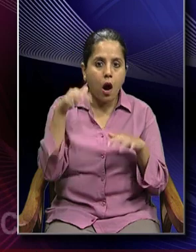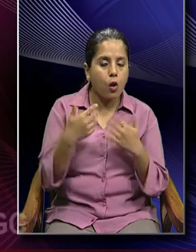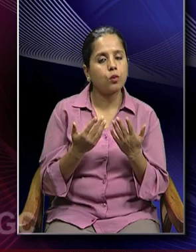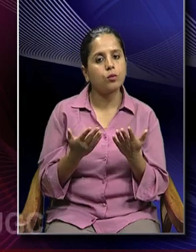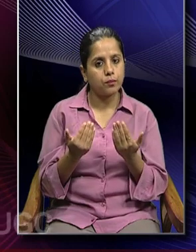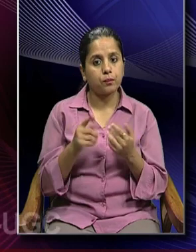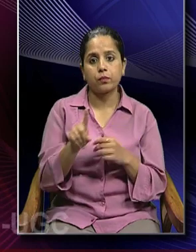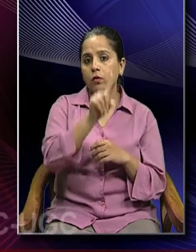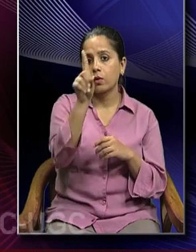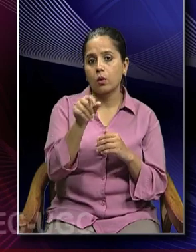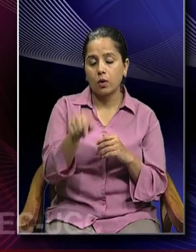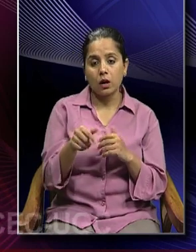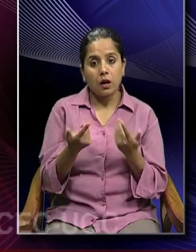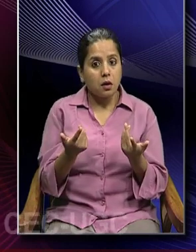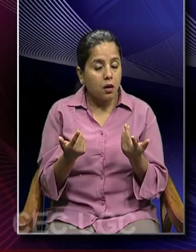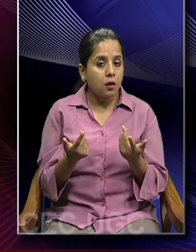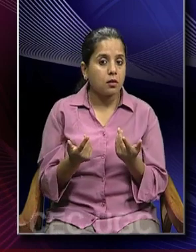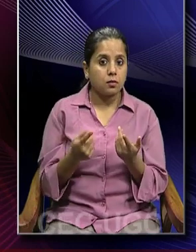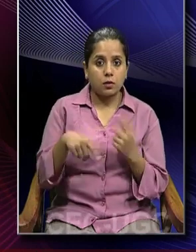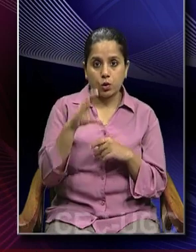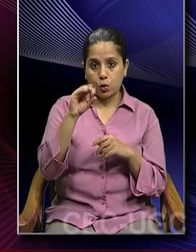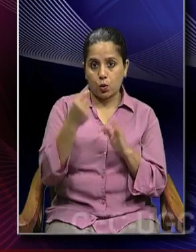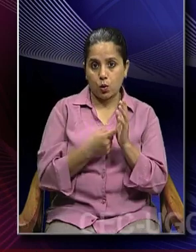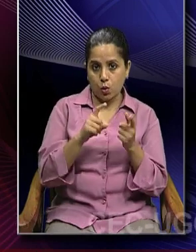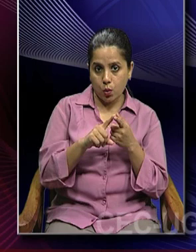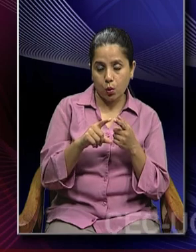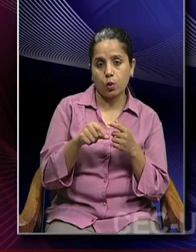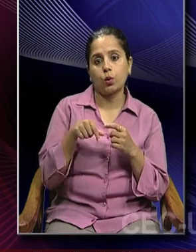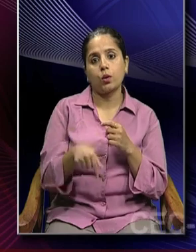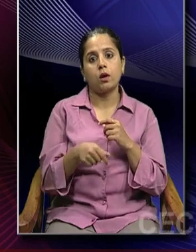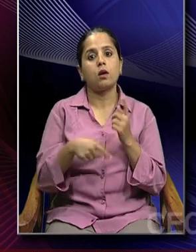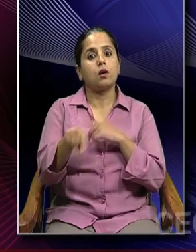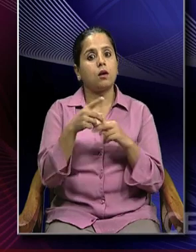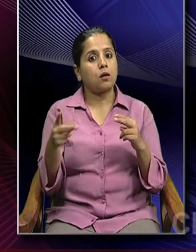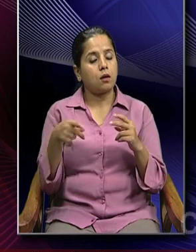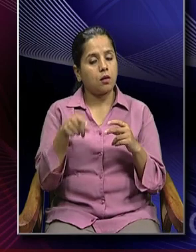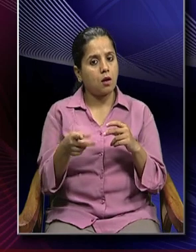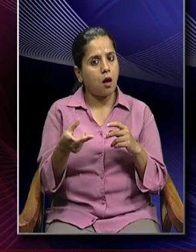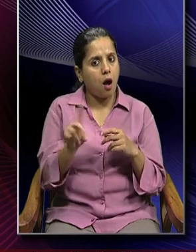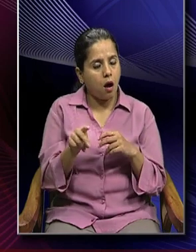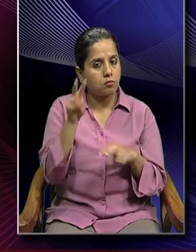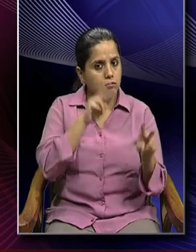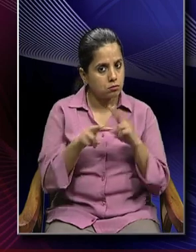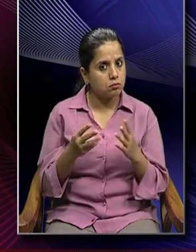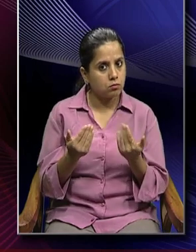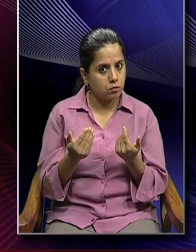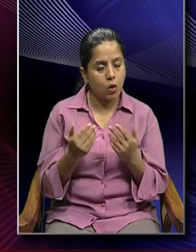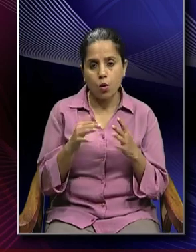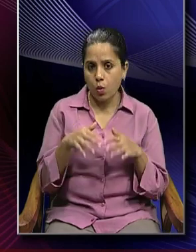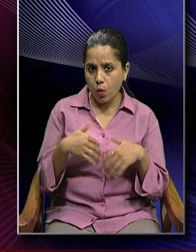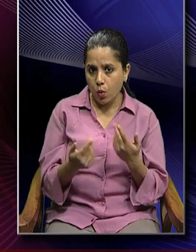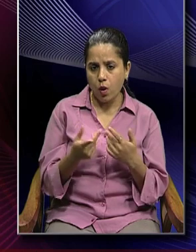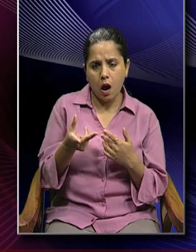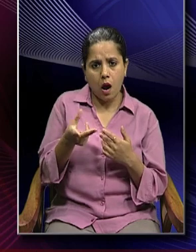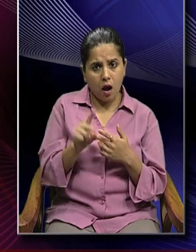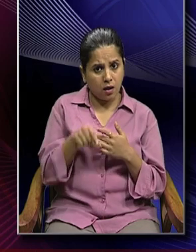Now, the question is, can this core competency or set of competencies be reconfigured, or can I